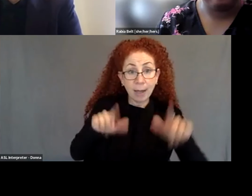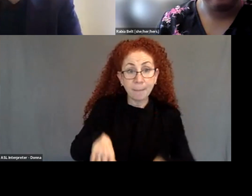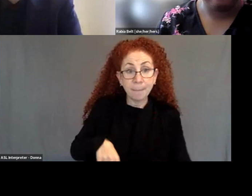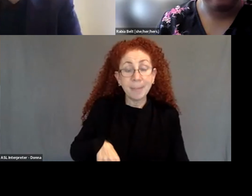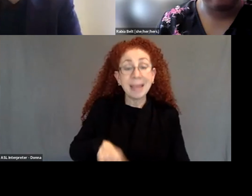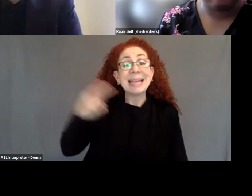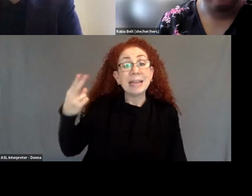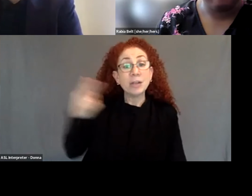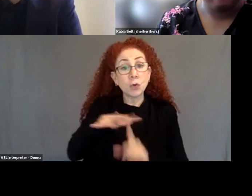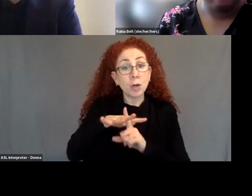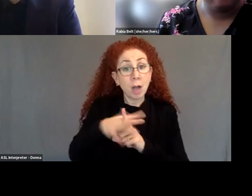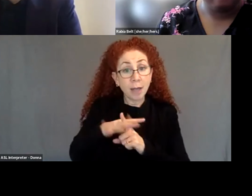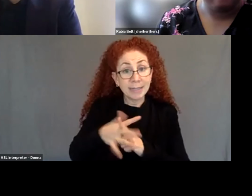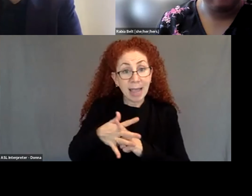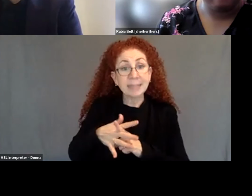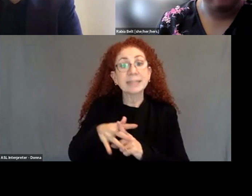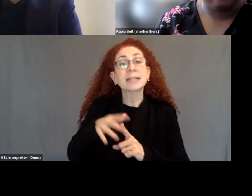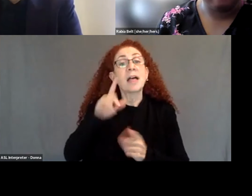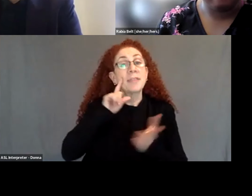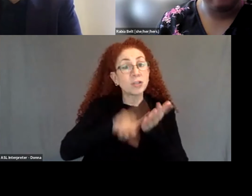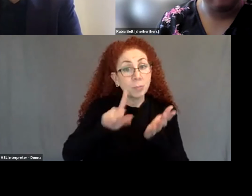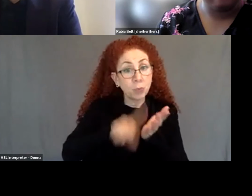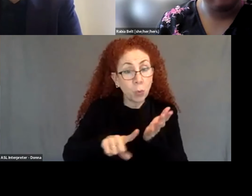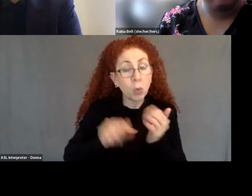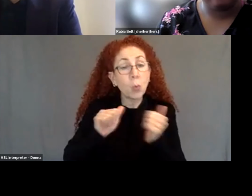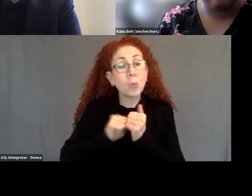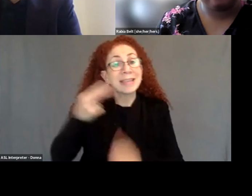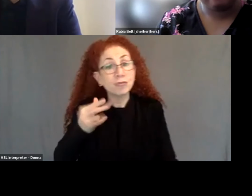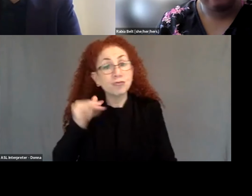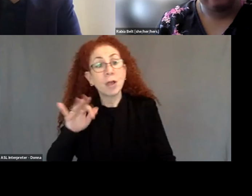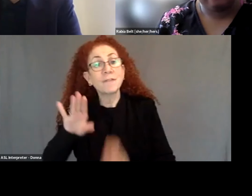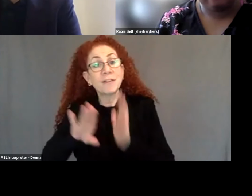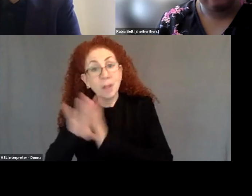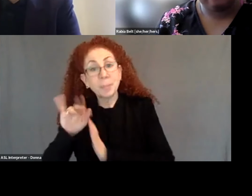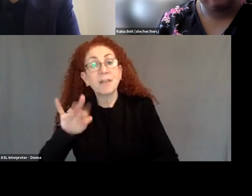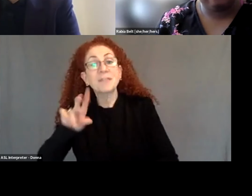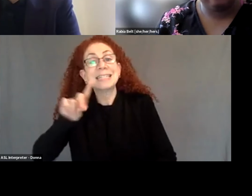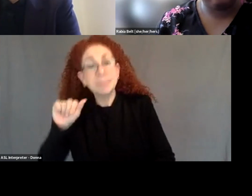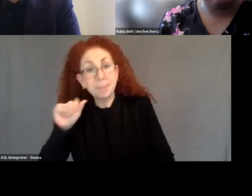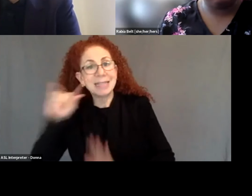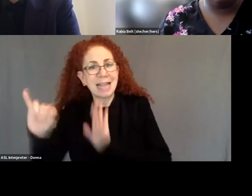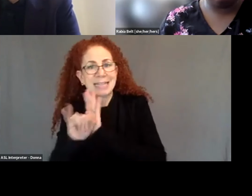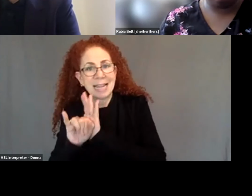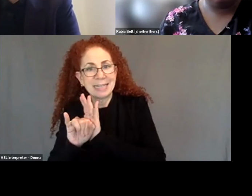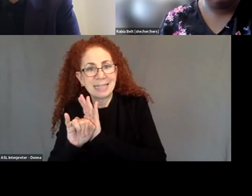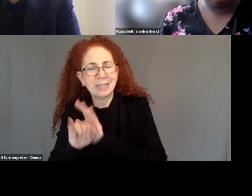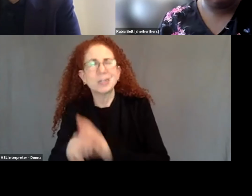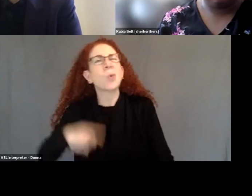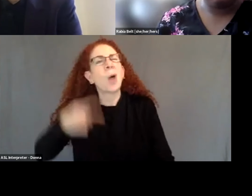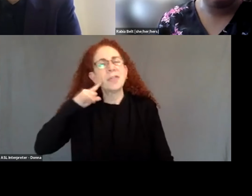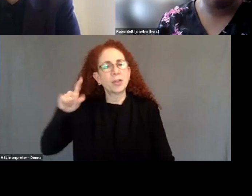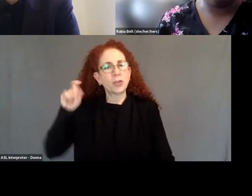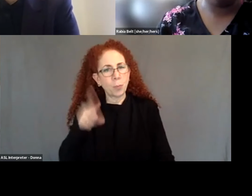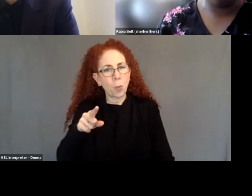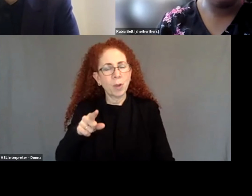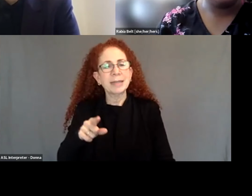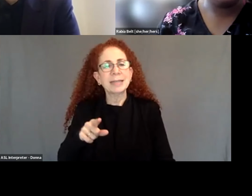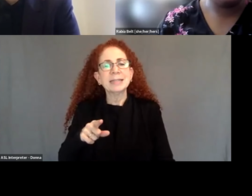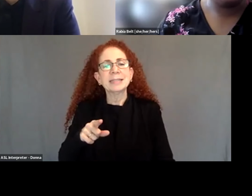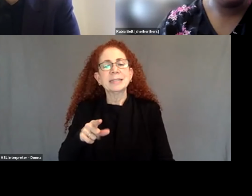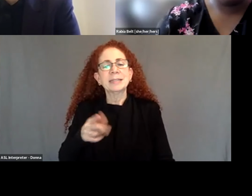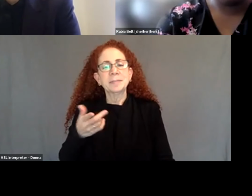historical context they explored and the history of the development of the disability identity? So I think the question is sort of